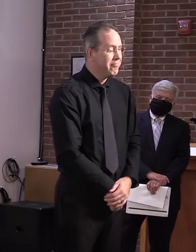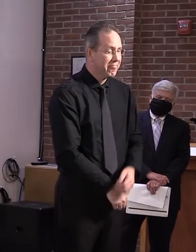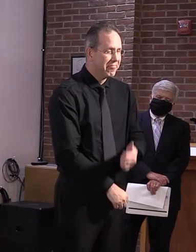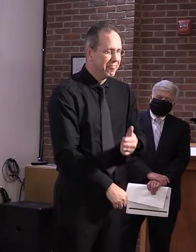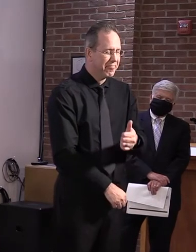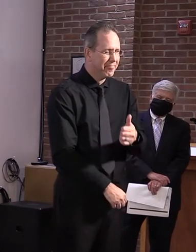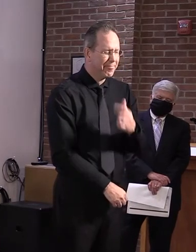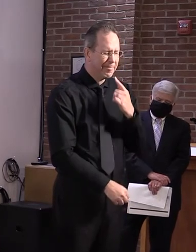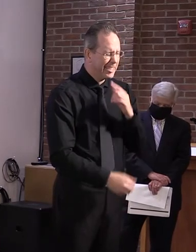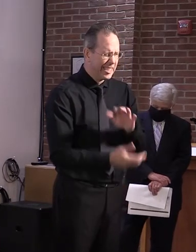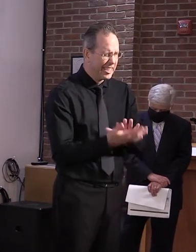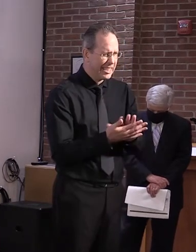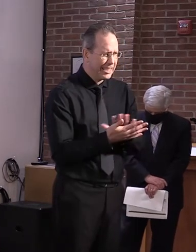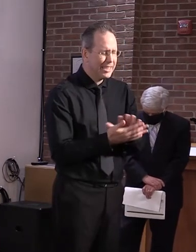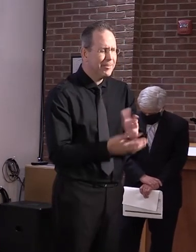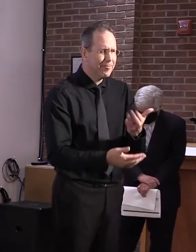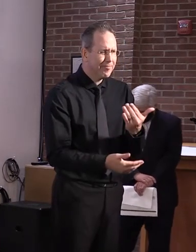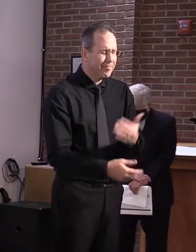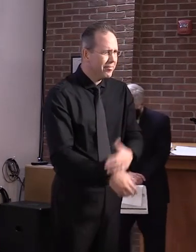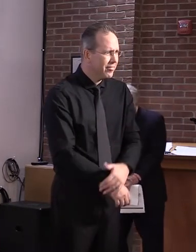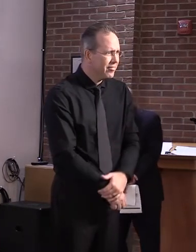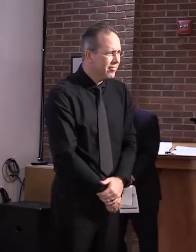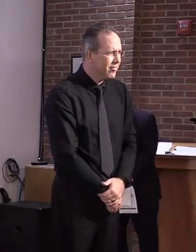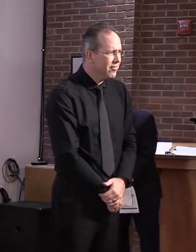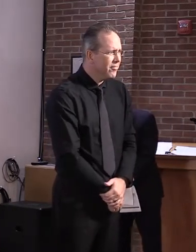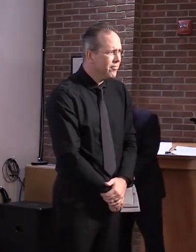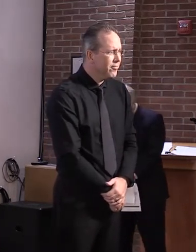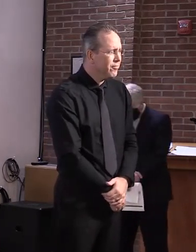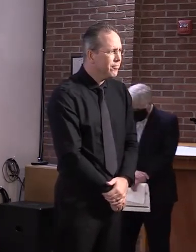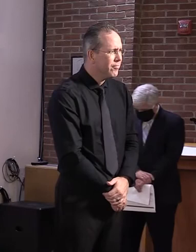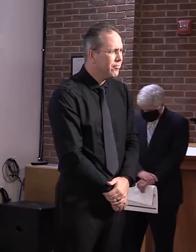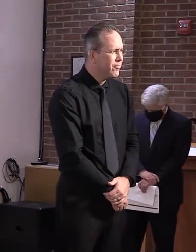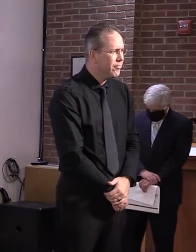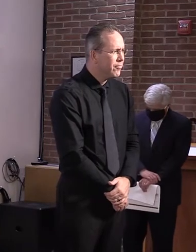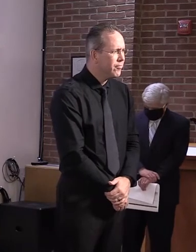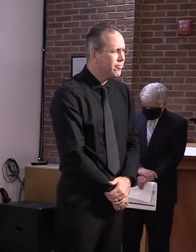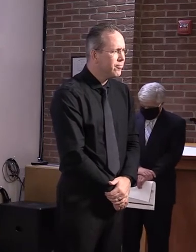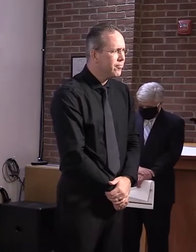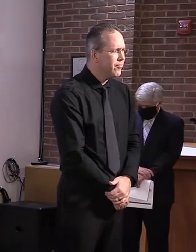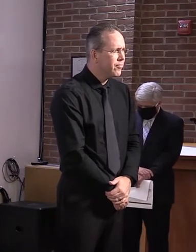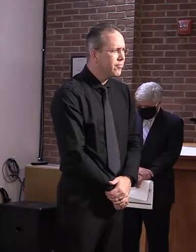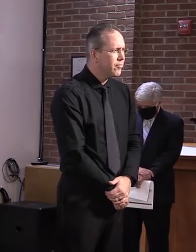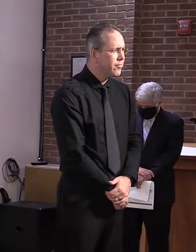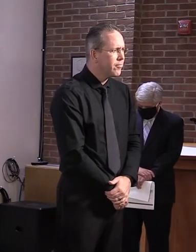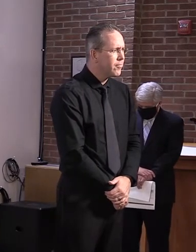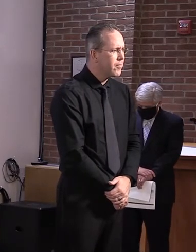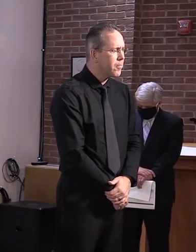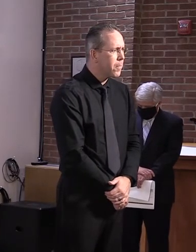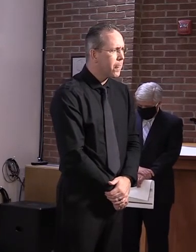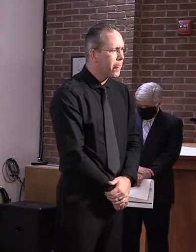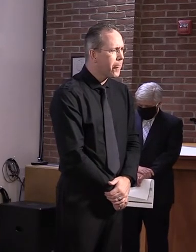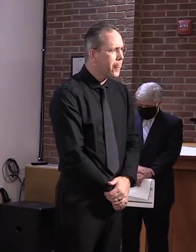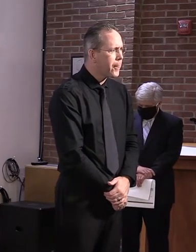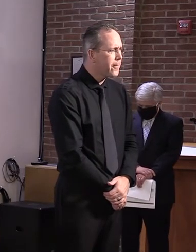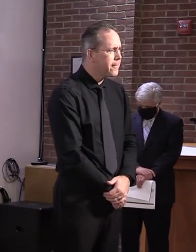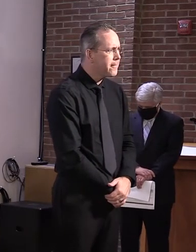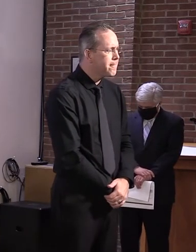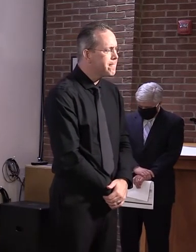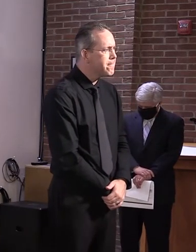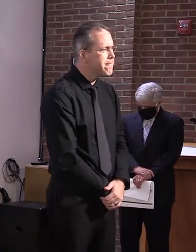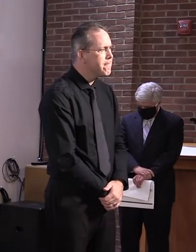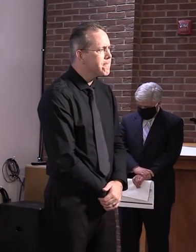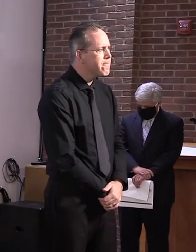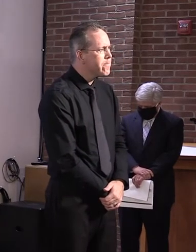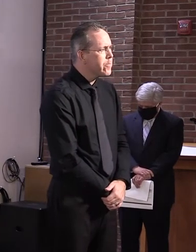I know that plans called for everything to be up to 50% sometime in the